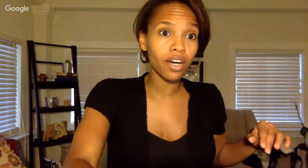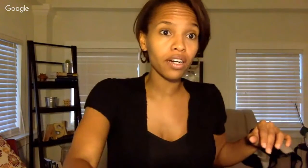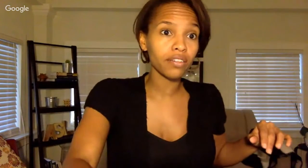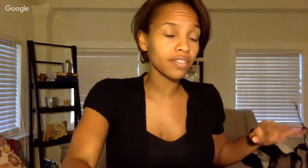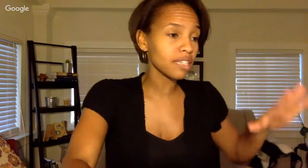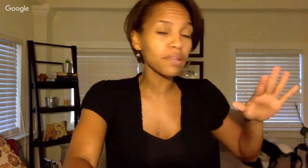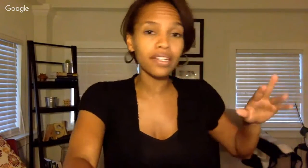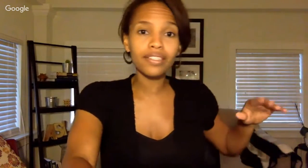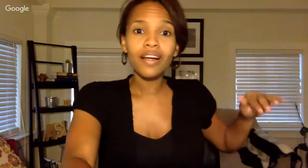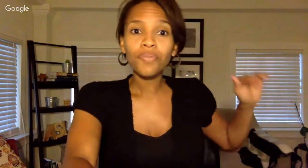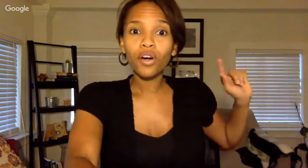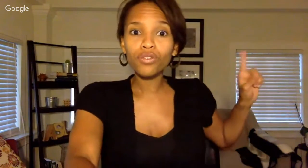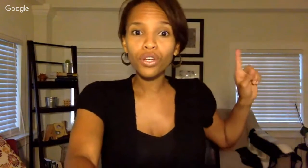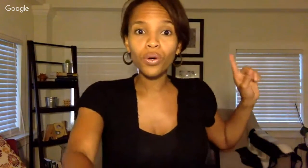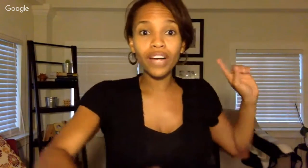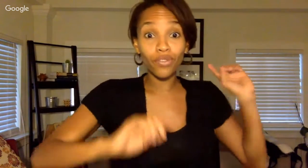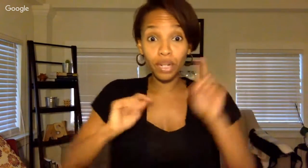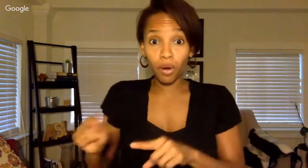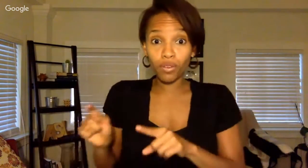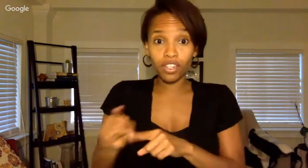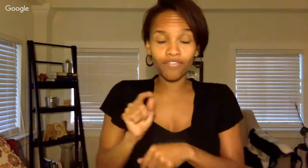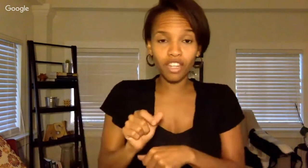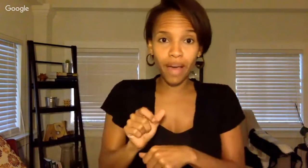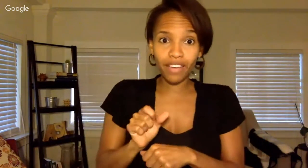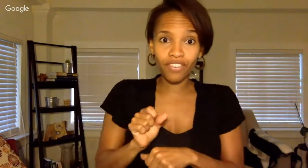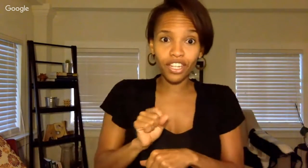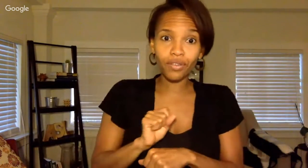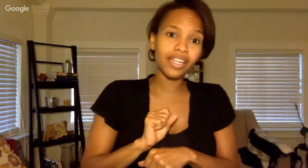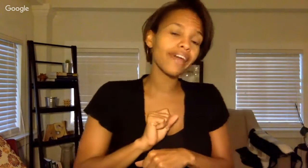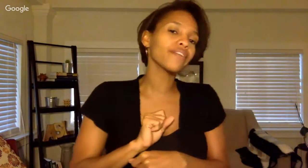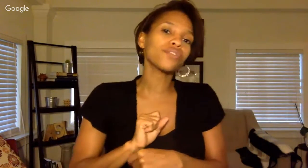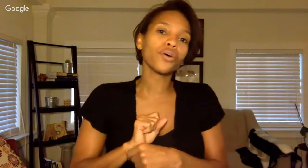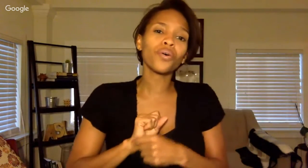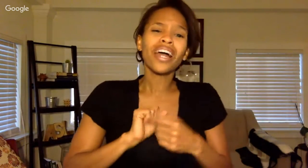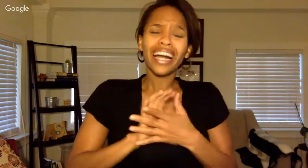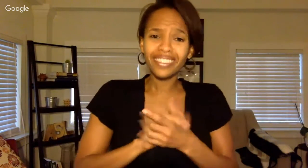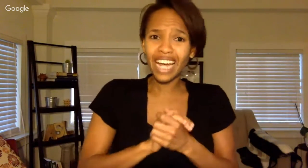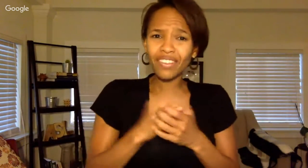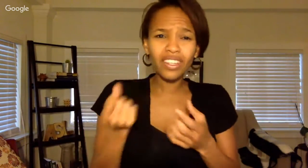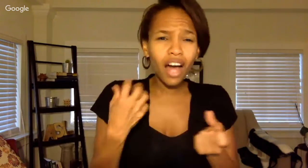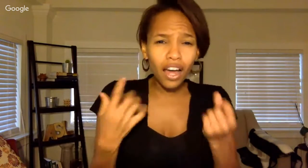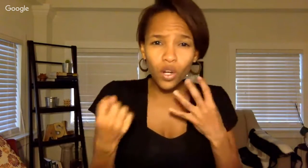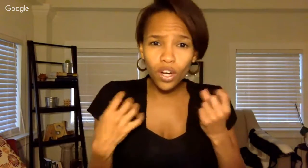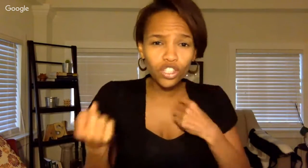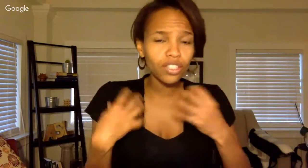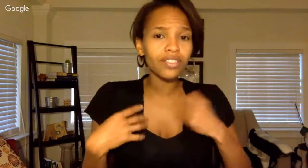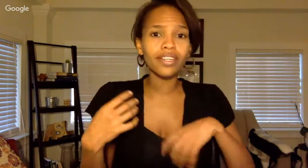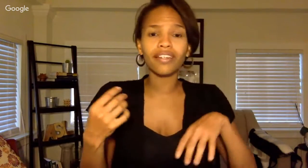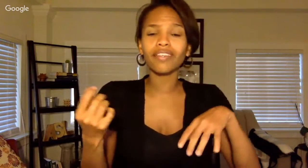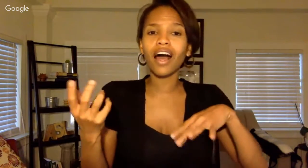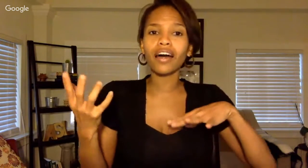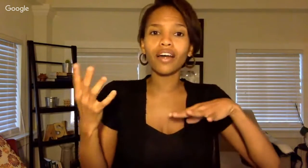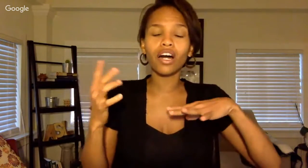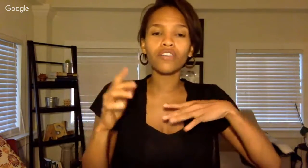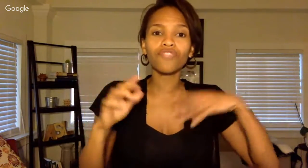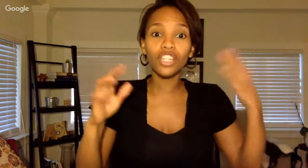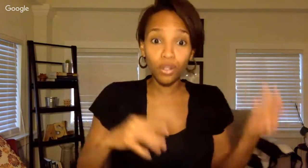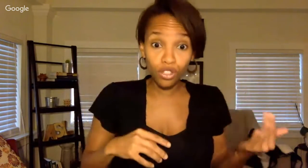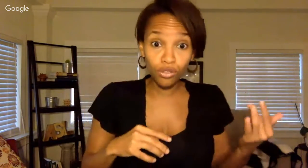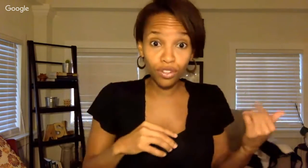the stimulus. Also, I've already posted a feedback video today, so I did have a lot of questions and a lot of videos to